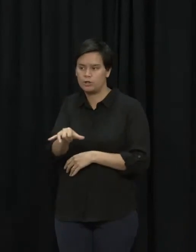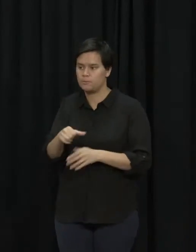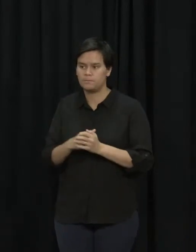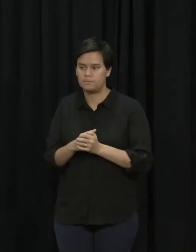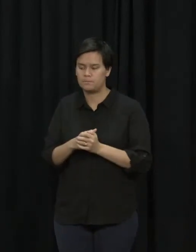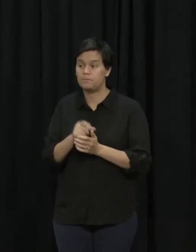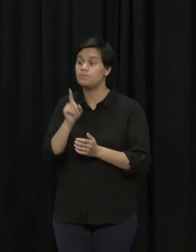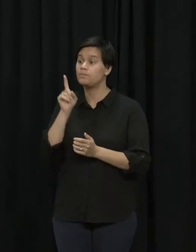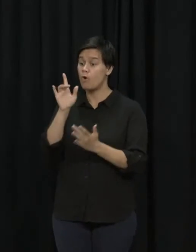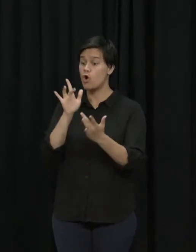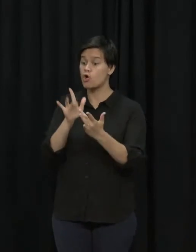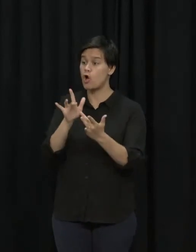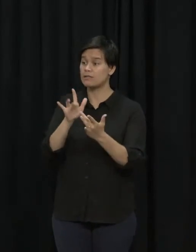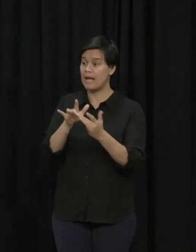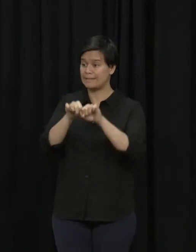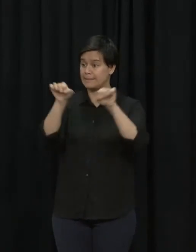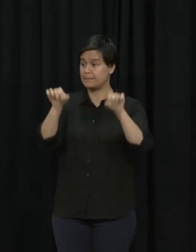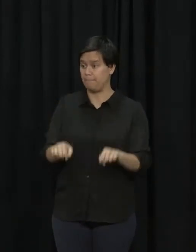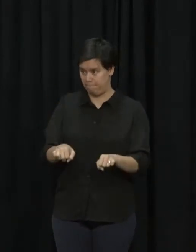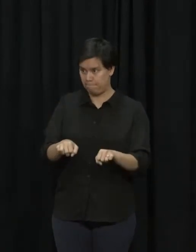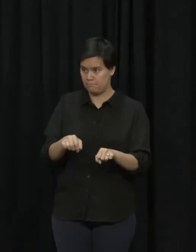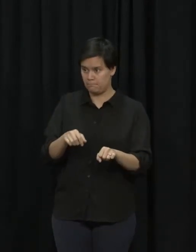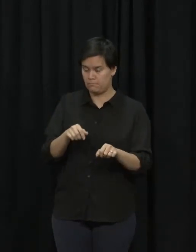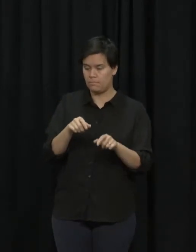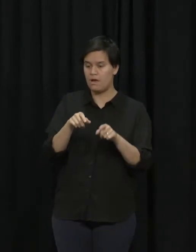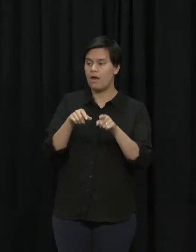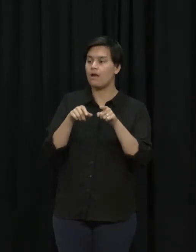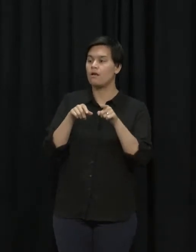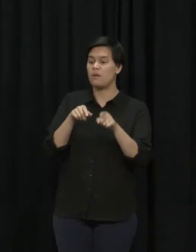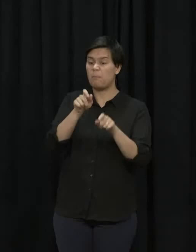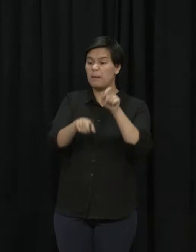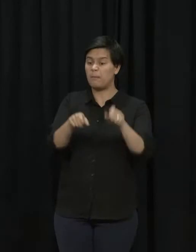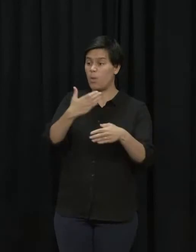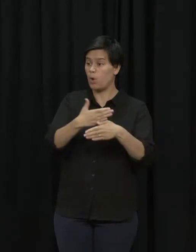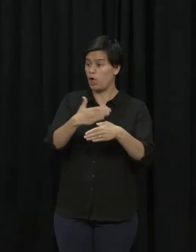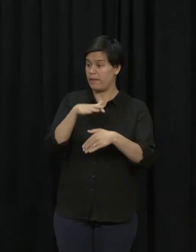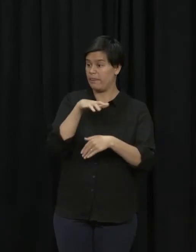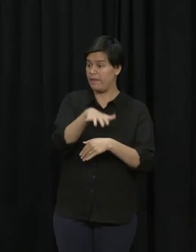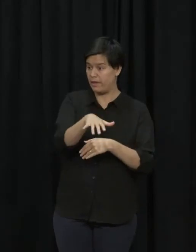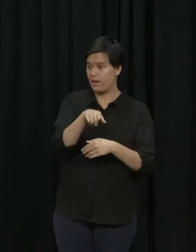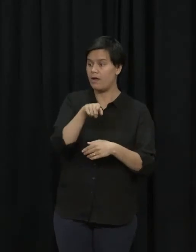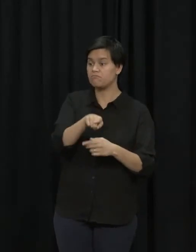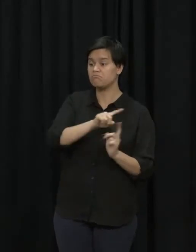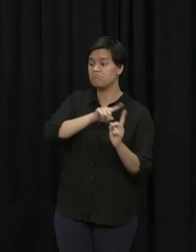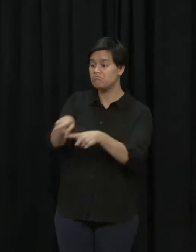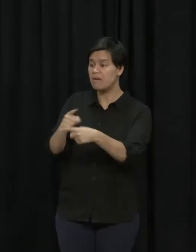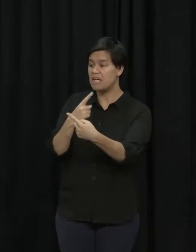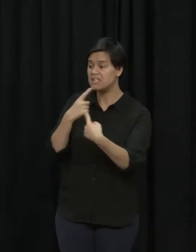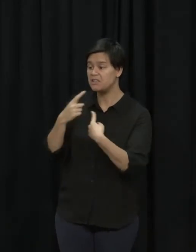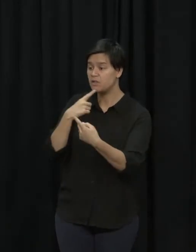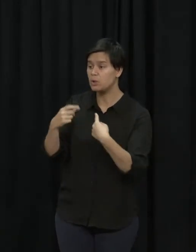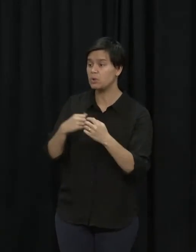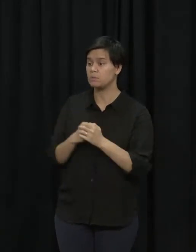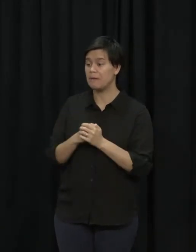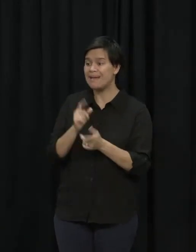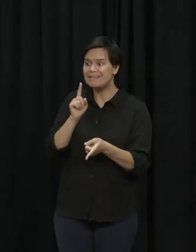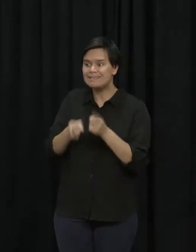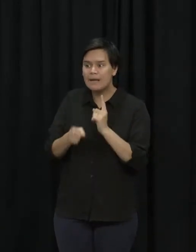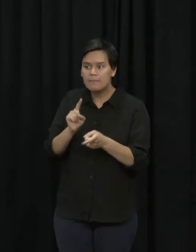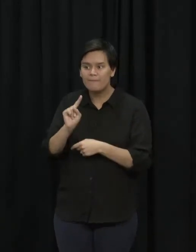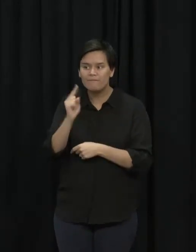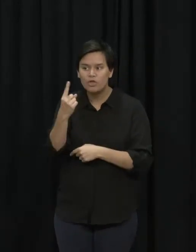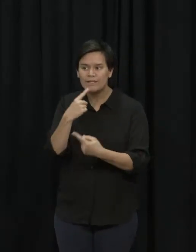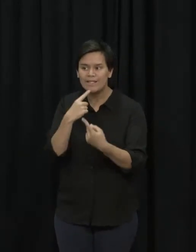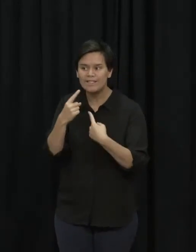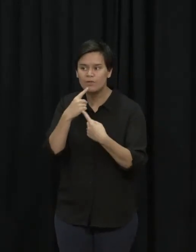good at building up a trust over time and eliciting information that often in the first interview or even the first